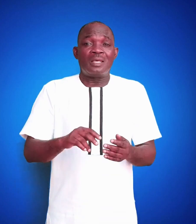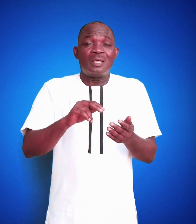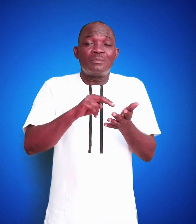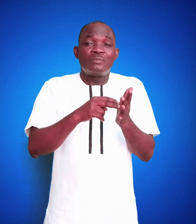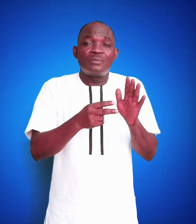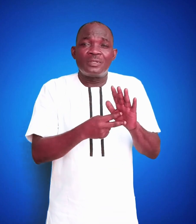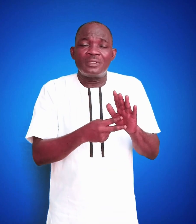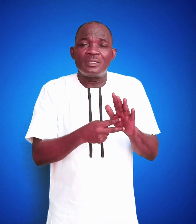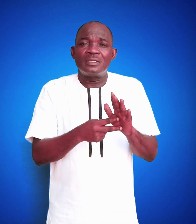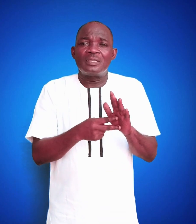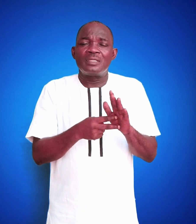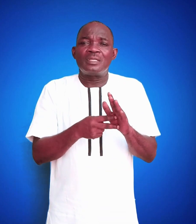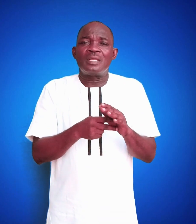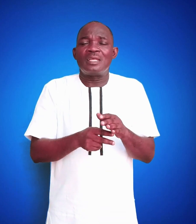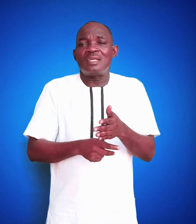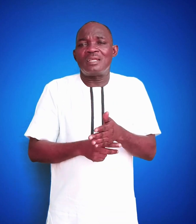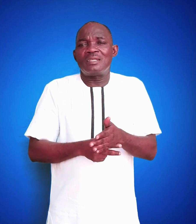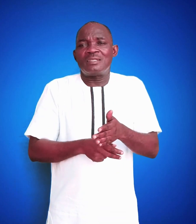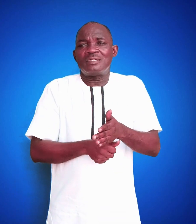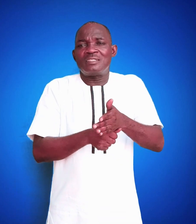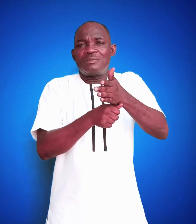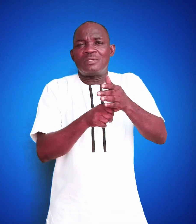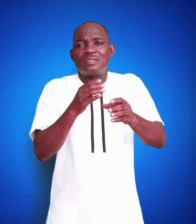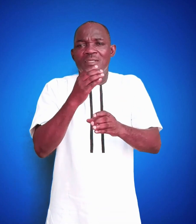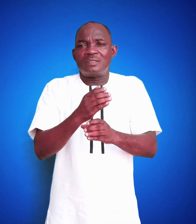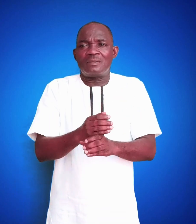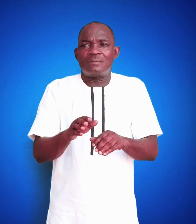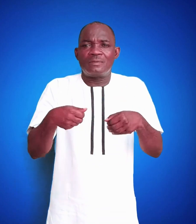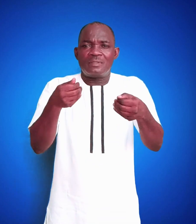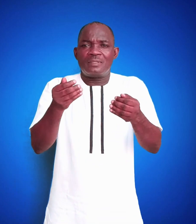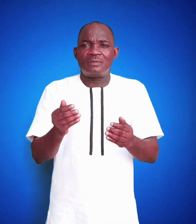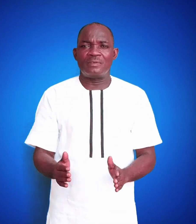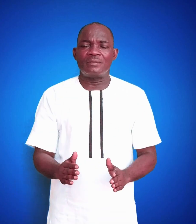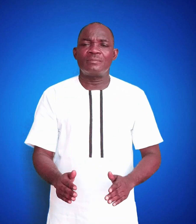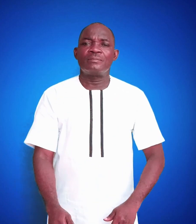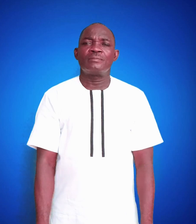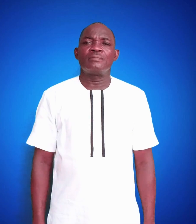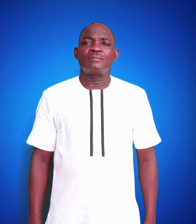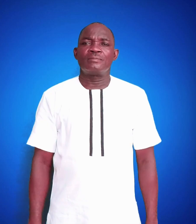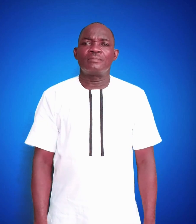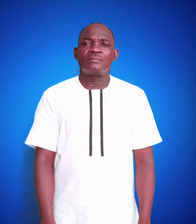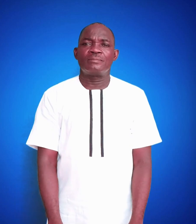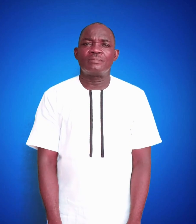is, a deputy caregiver.